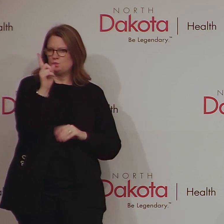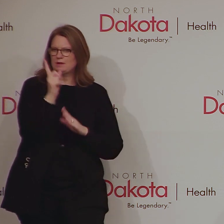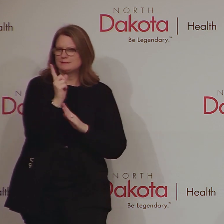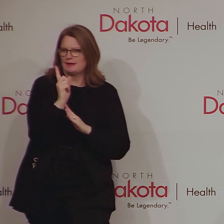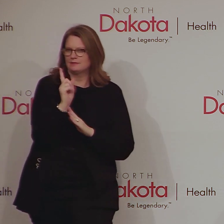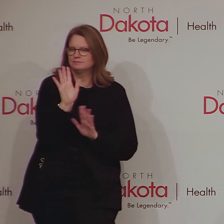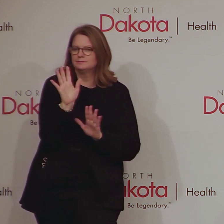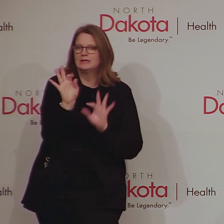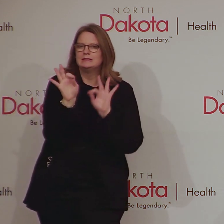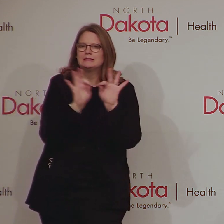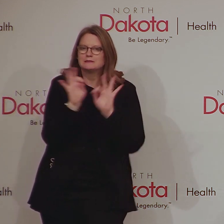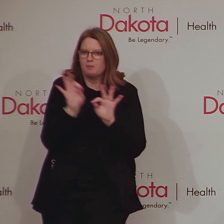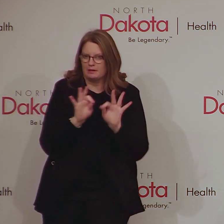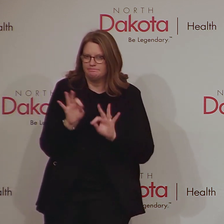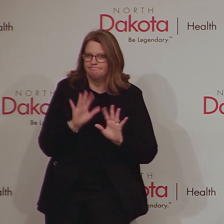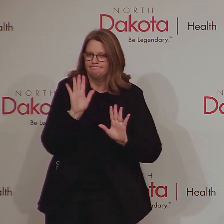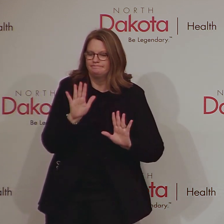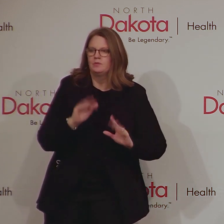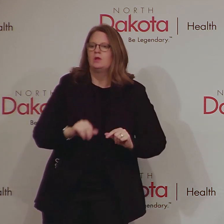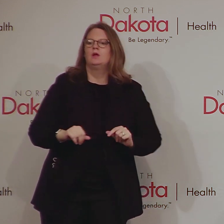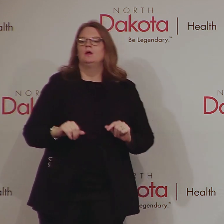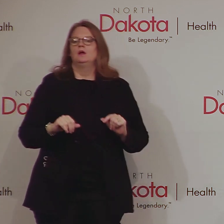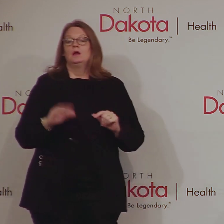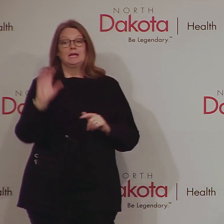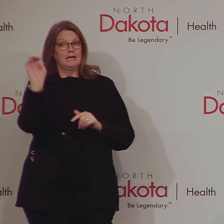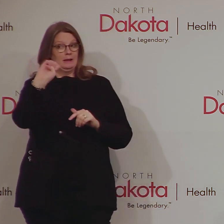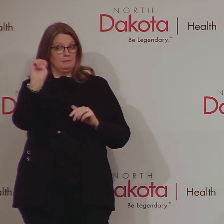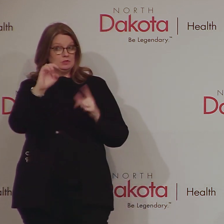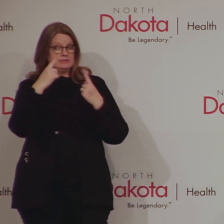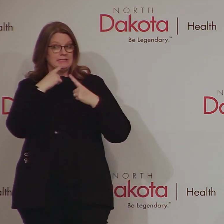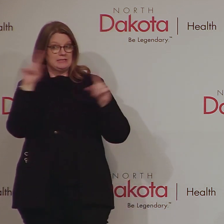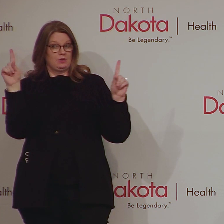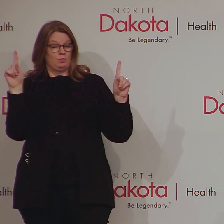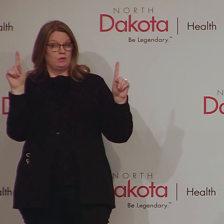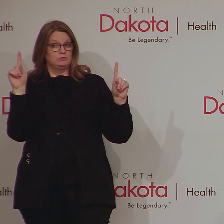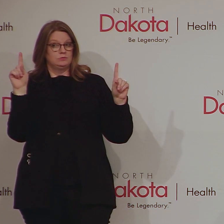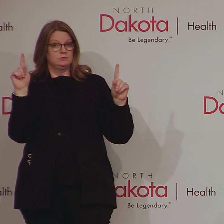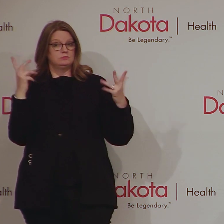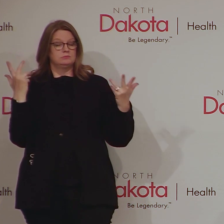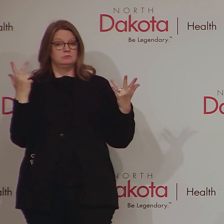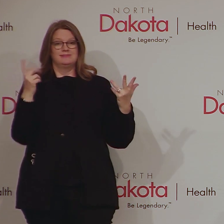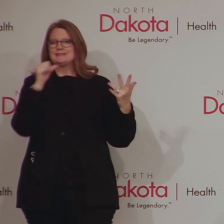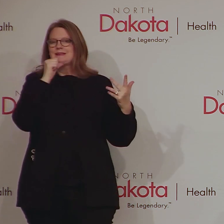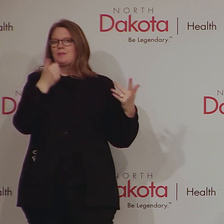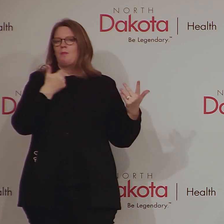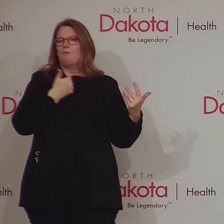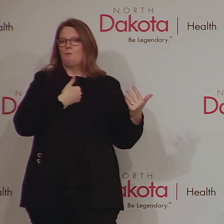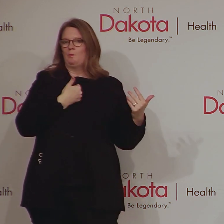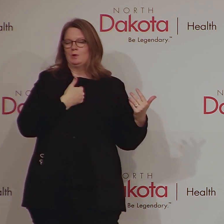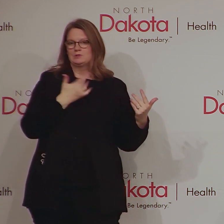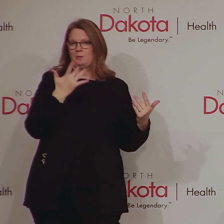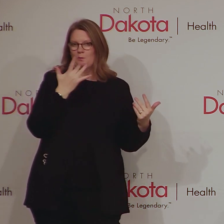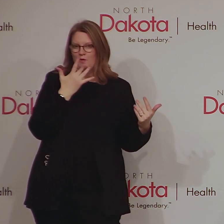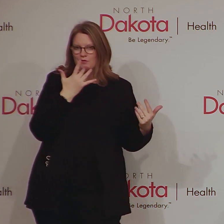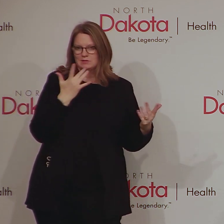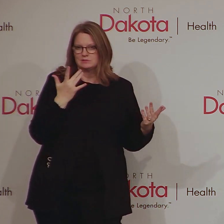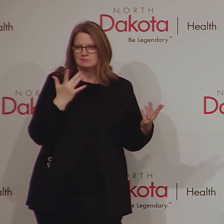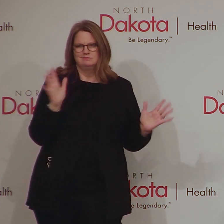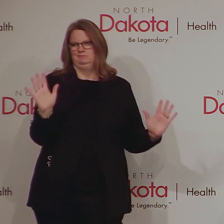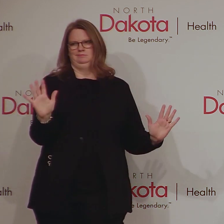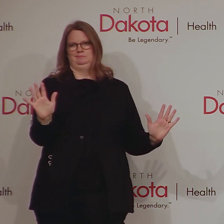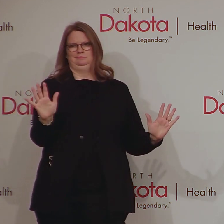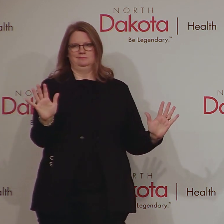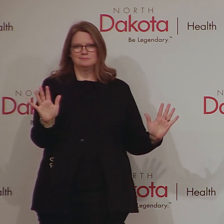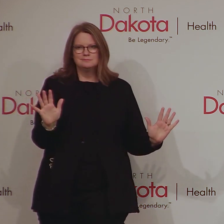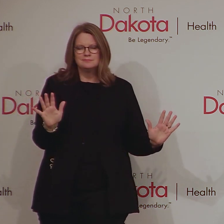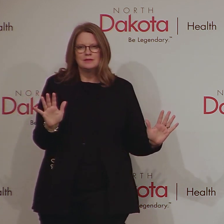explain that these are not, emergency declarations aren't the personal preference of any governor in our nation. They're